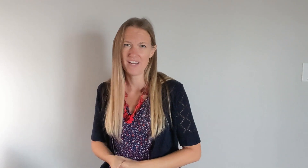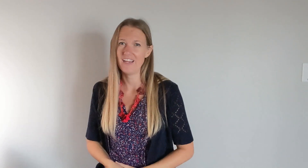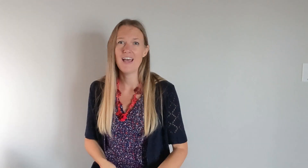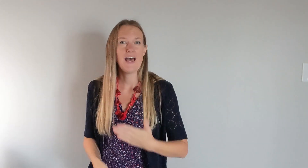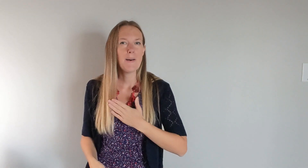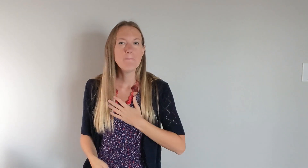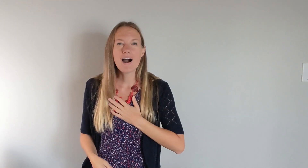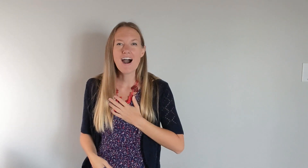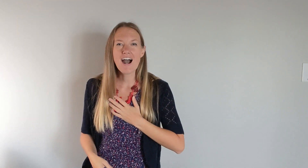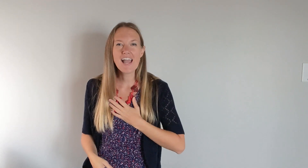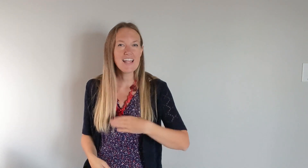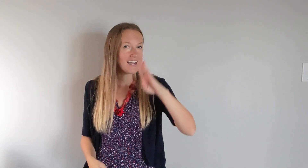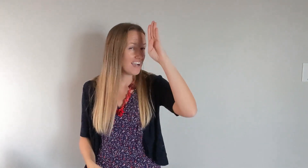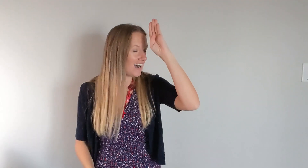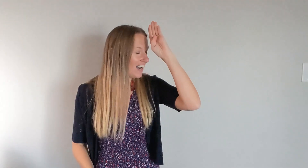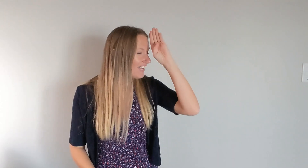victory. My God,